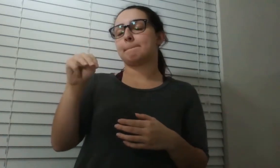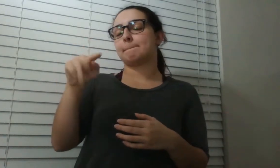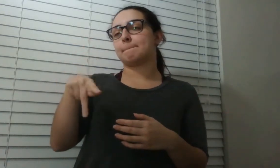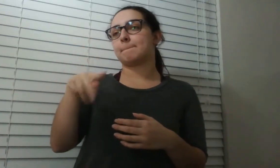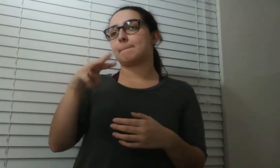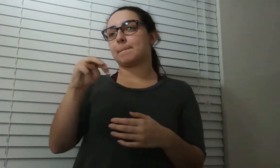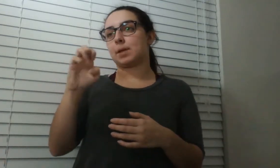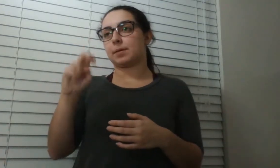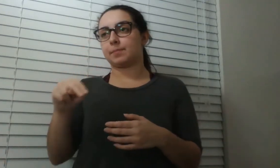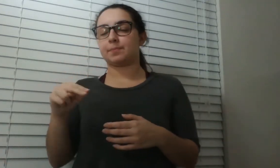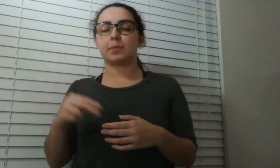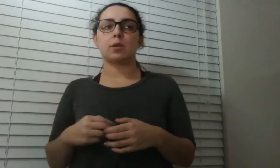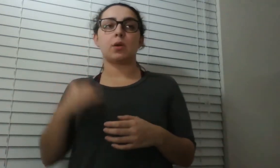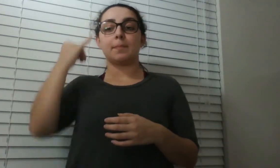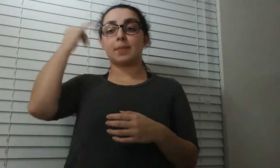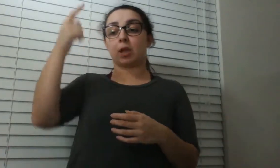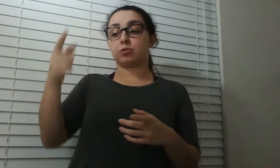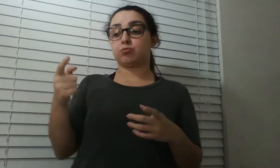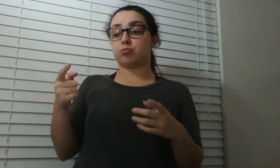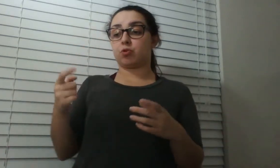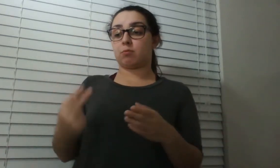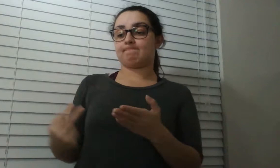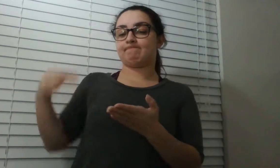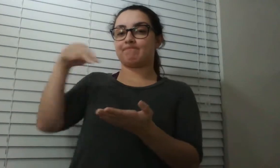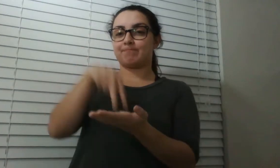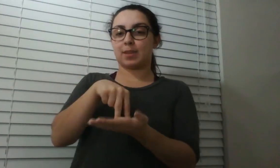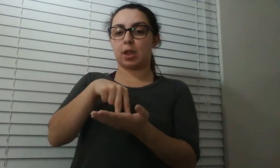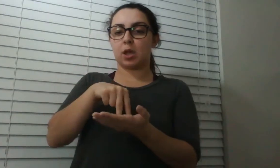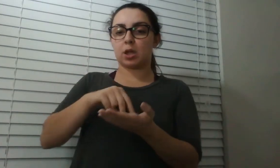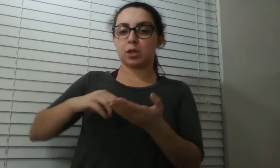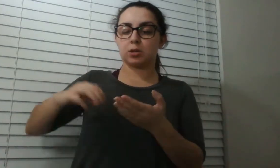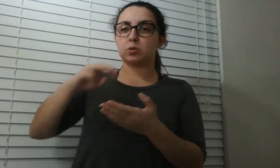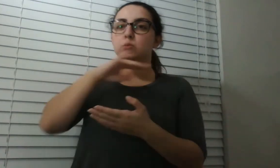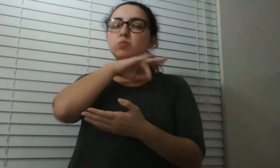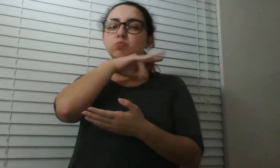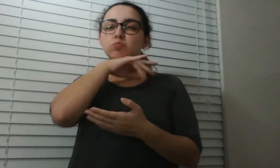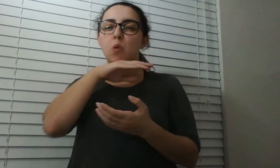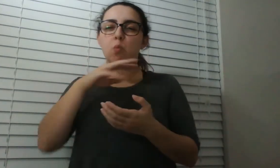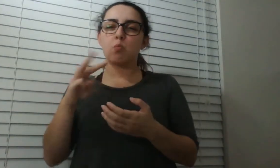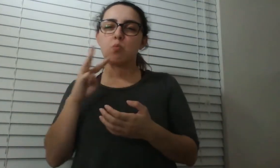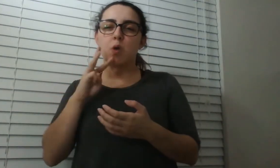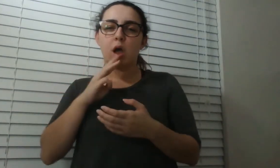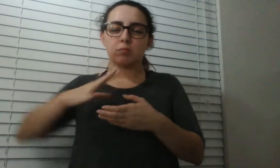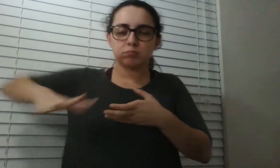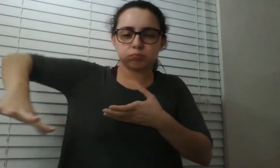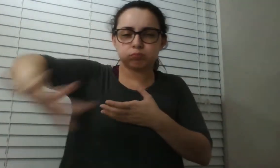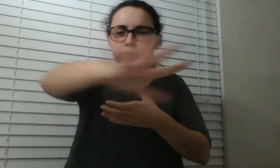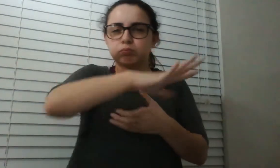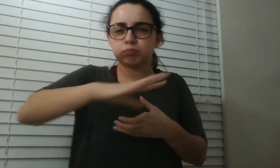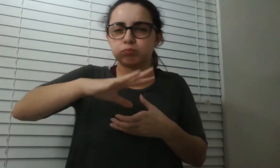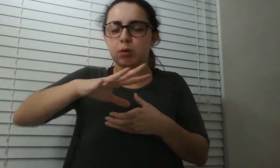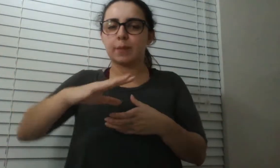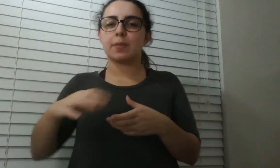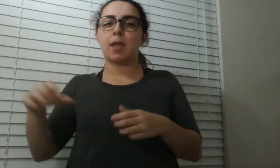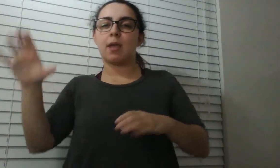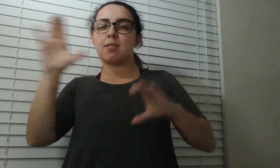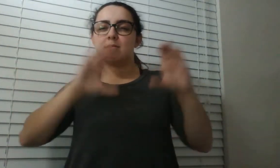standing next to a swamp. You're you. And in the swamp, there's a bunch of bubbling gases. Chemical reactions. Bubbling and interacting in some